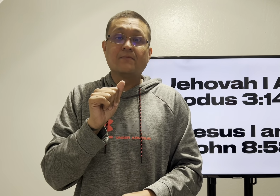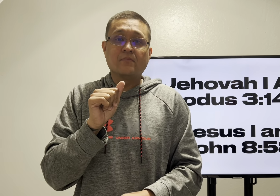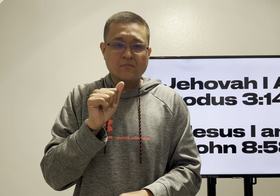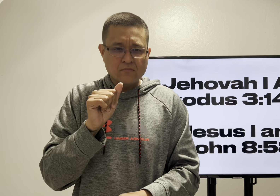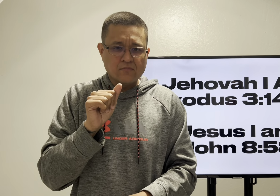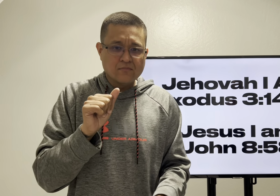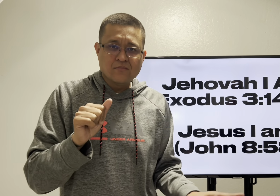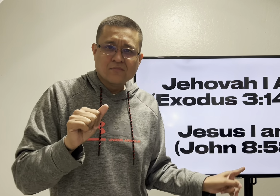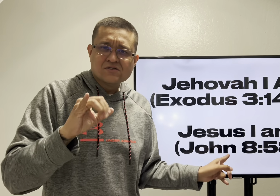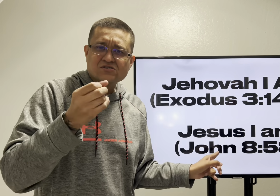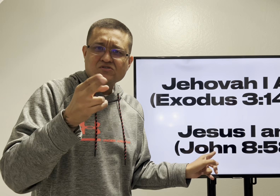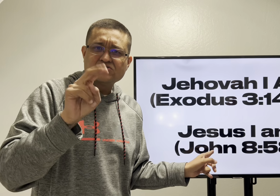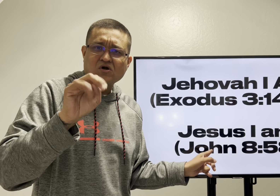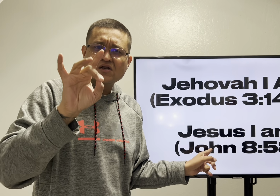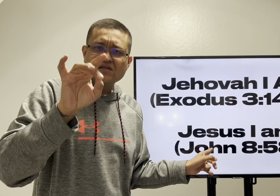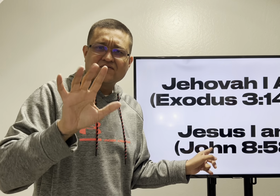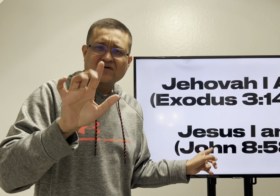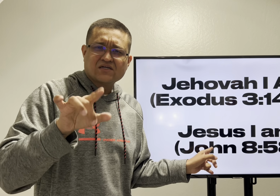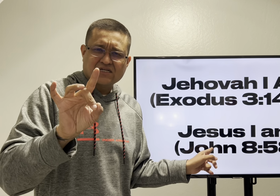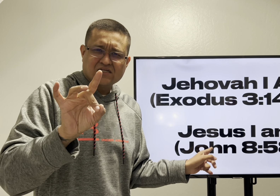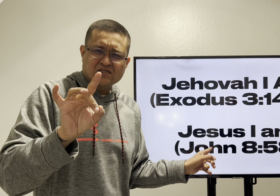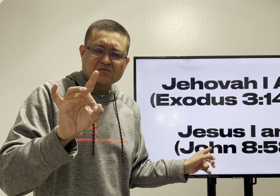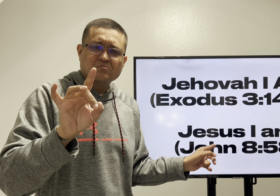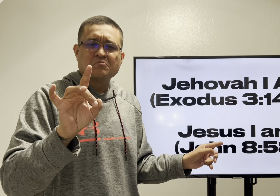16. And Jesus, I am. In John 8 and